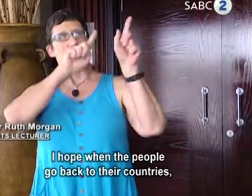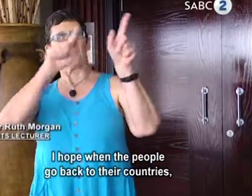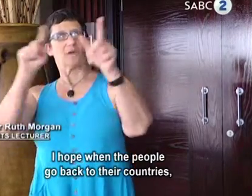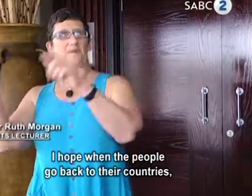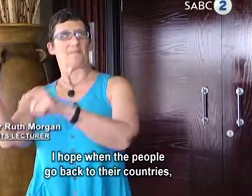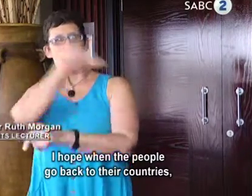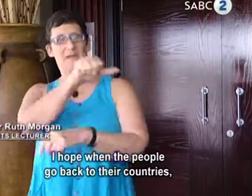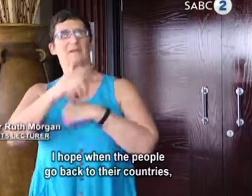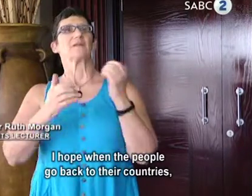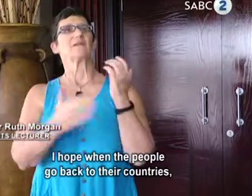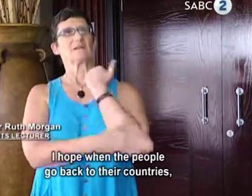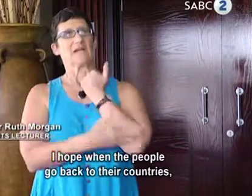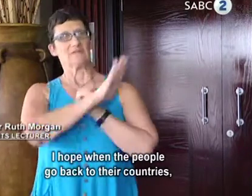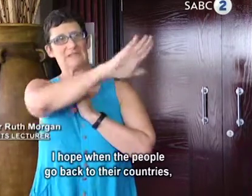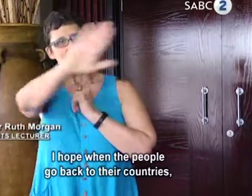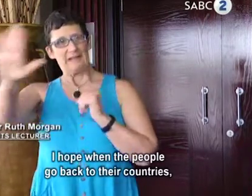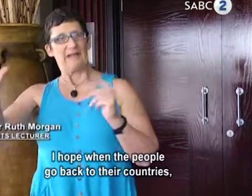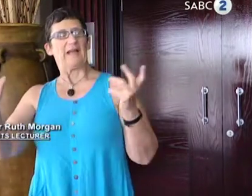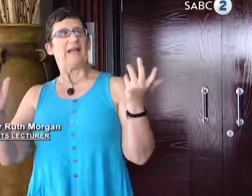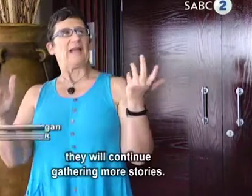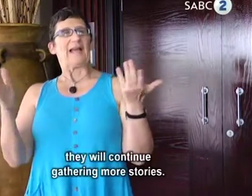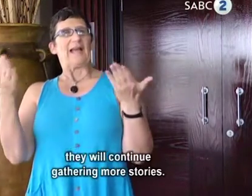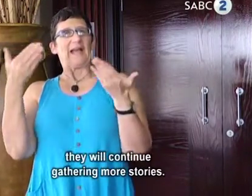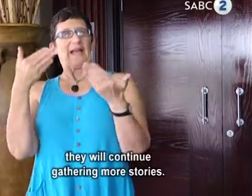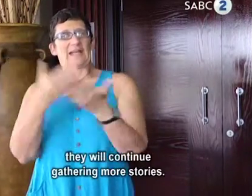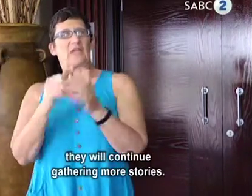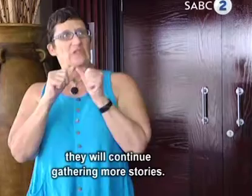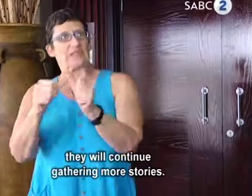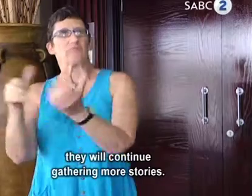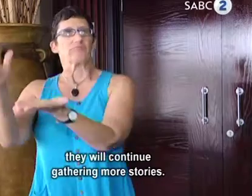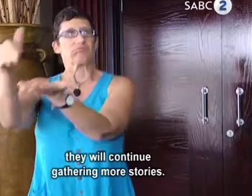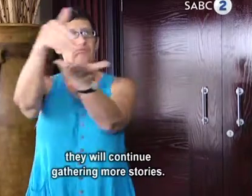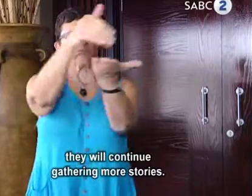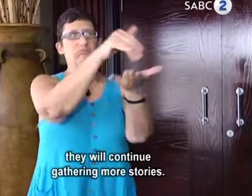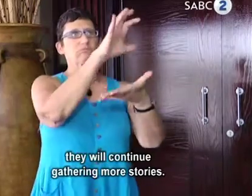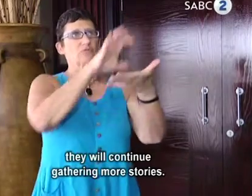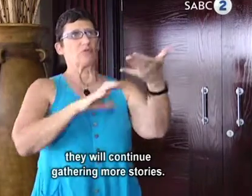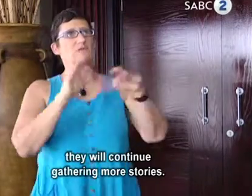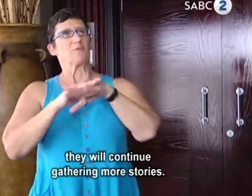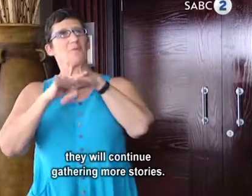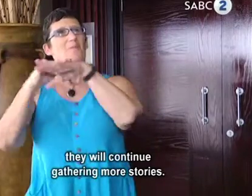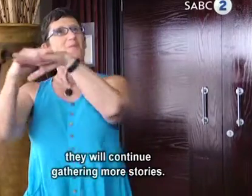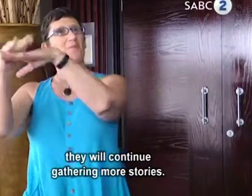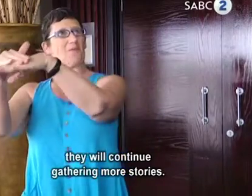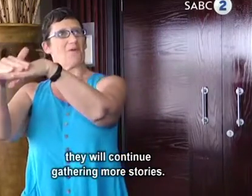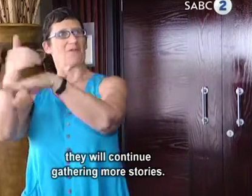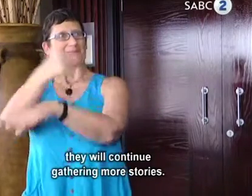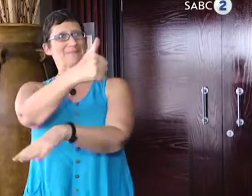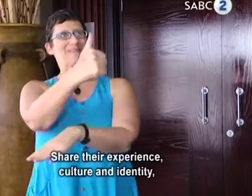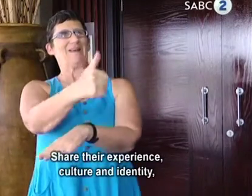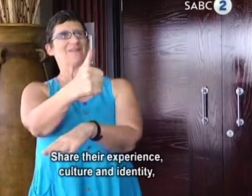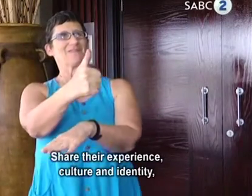I hope when the people go back to their countries, they will continue gathering more stories.